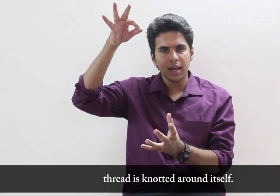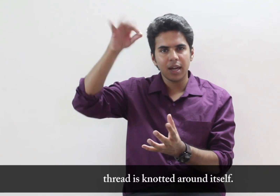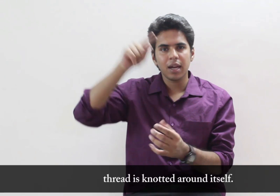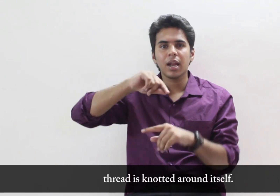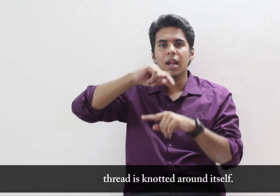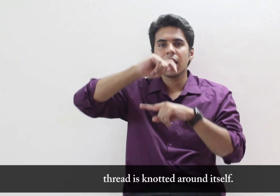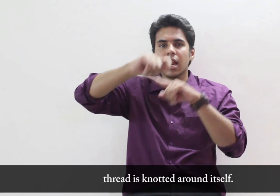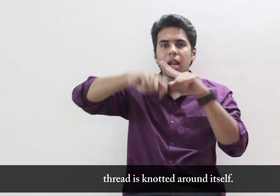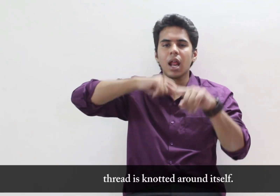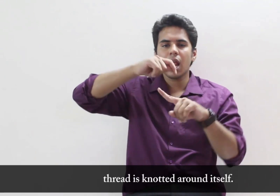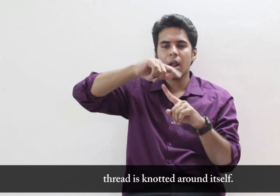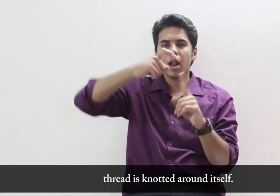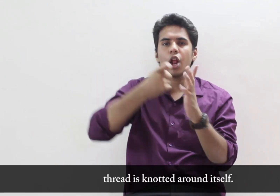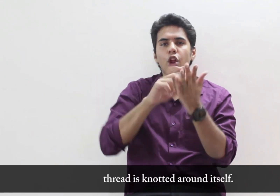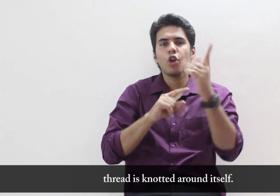thread is knotted around itself.